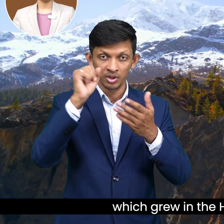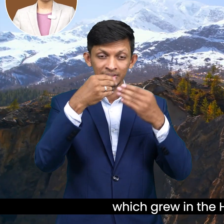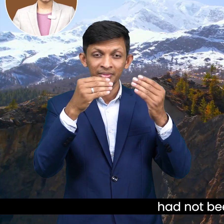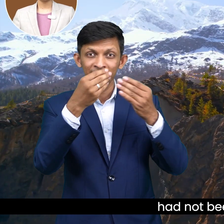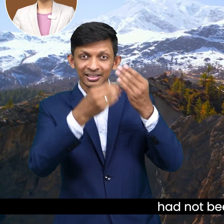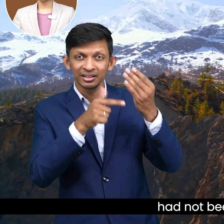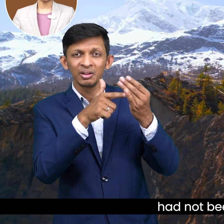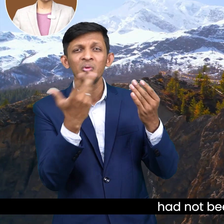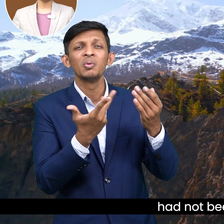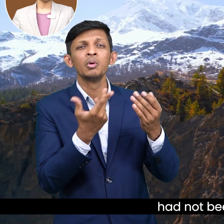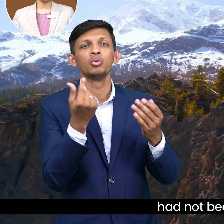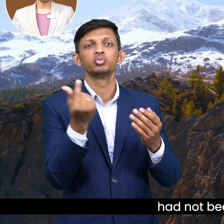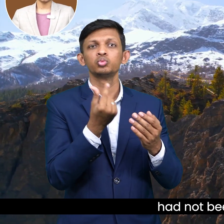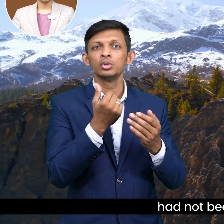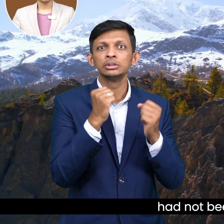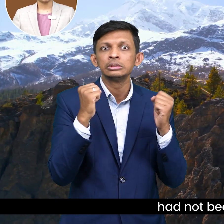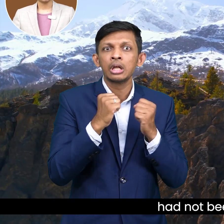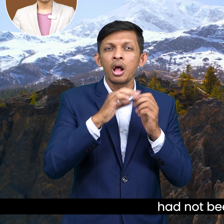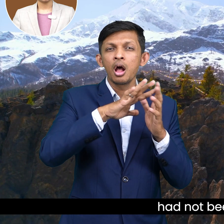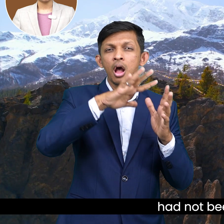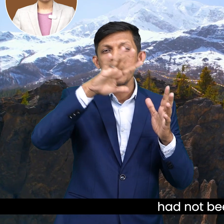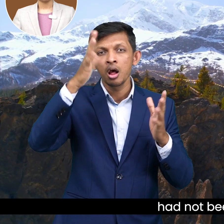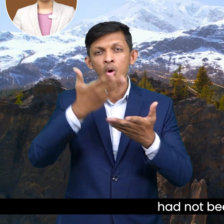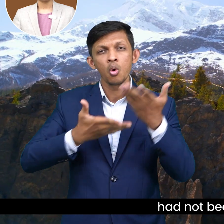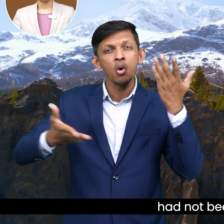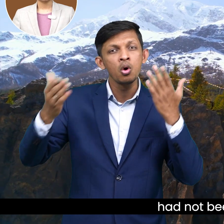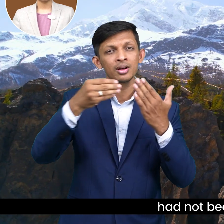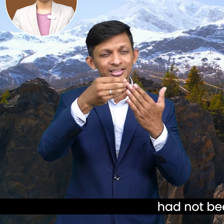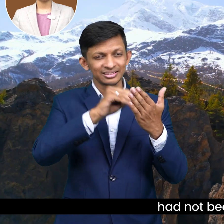paper had not been invented yet.